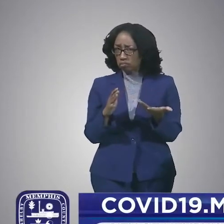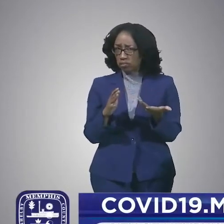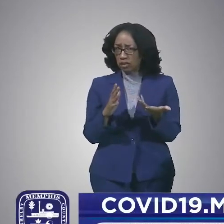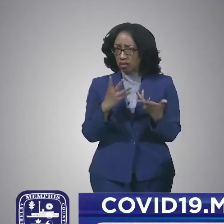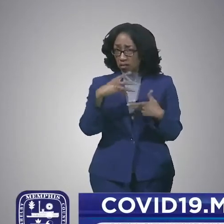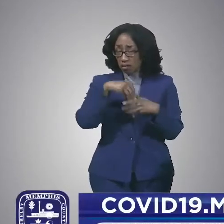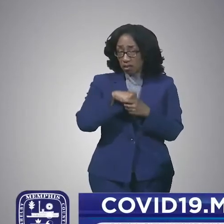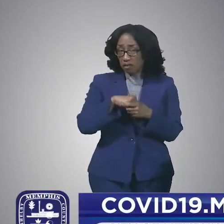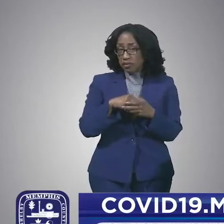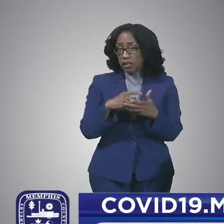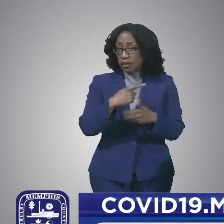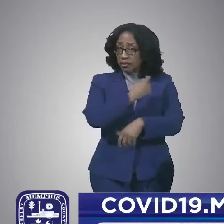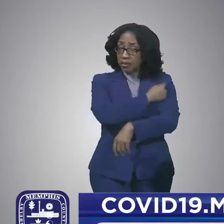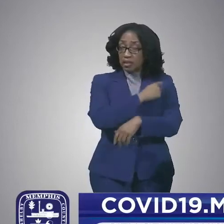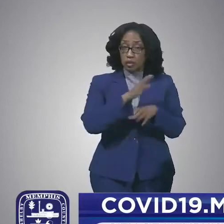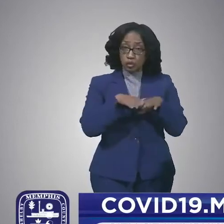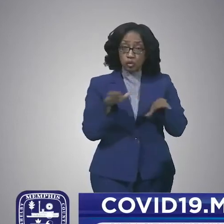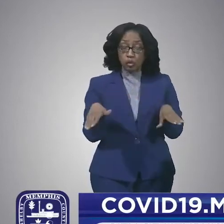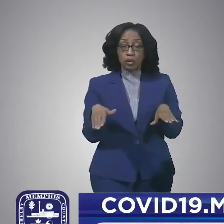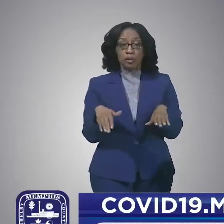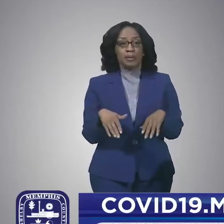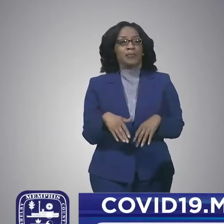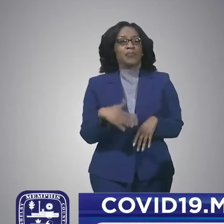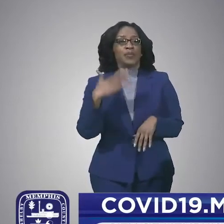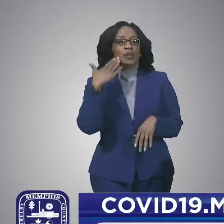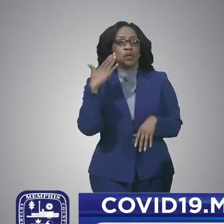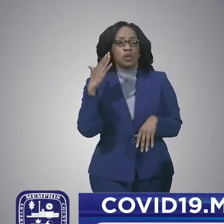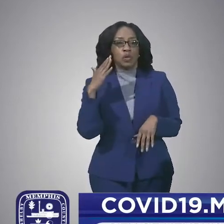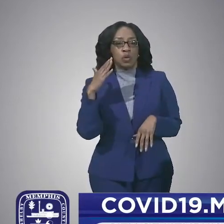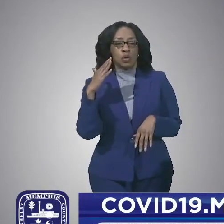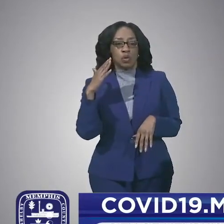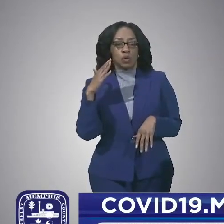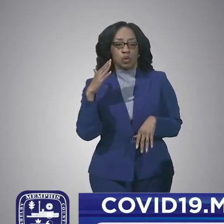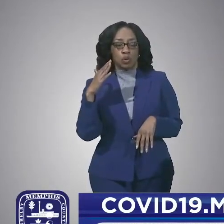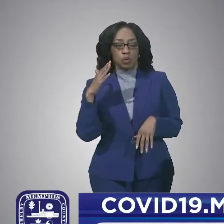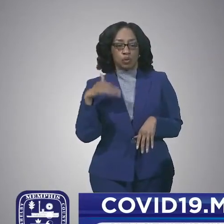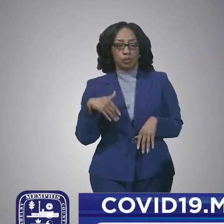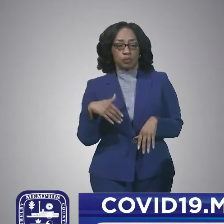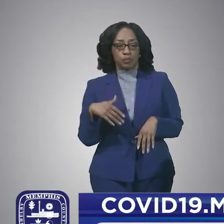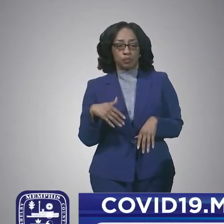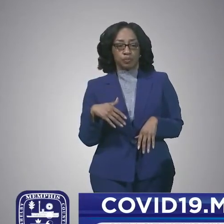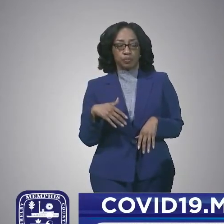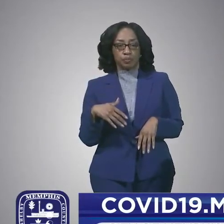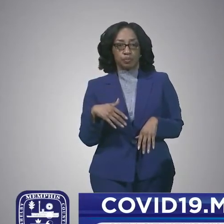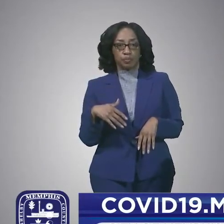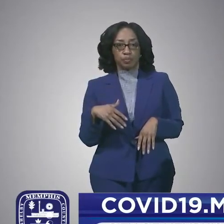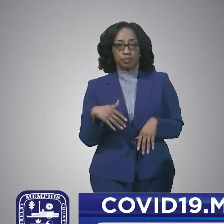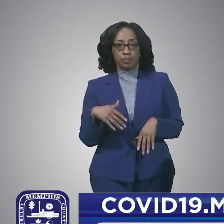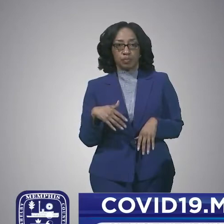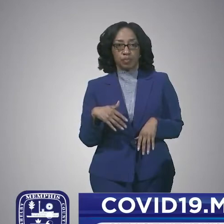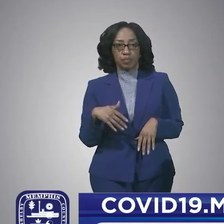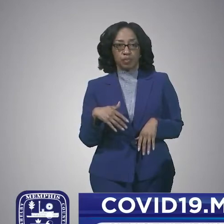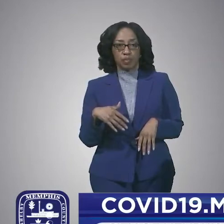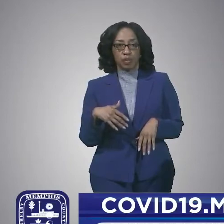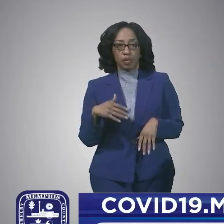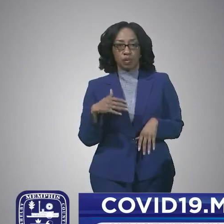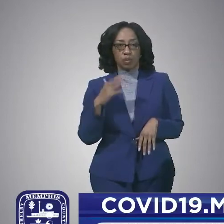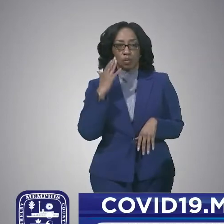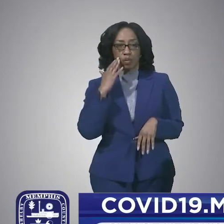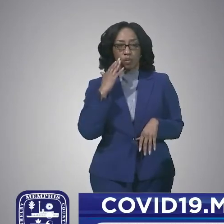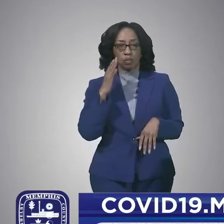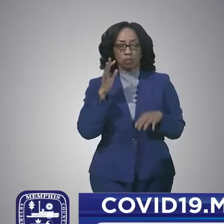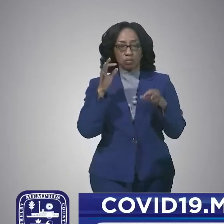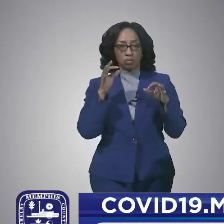children, because we know sort of the position they've been in with vaccinations in